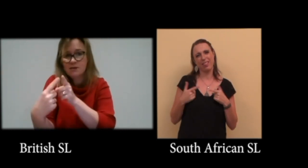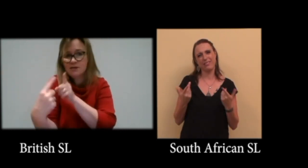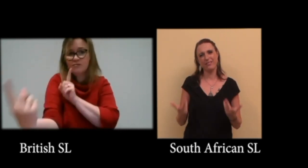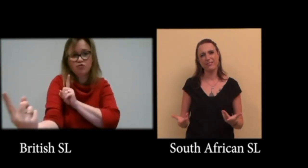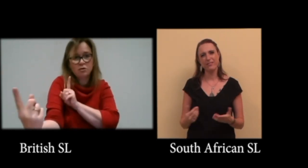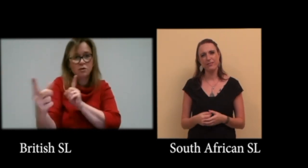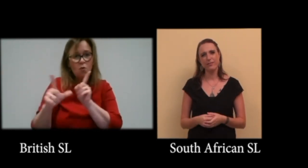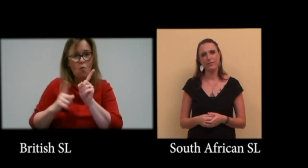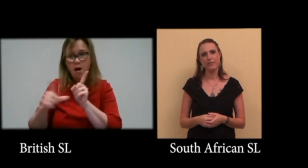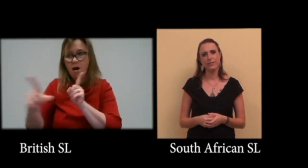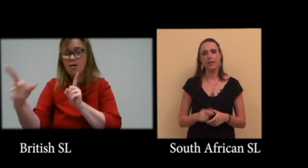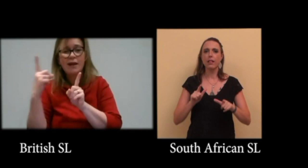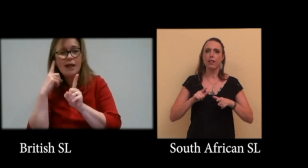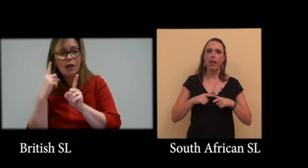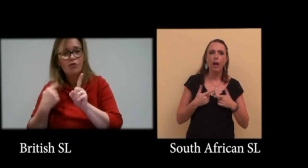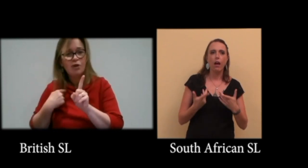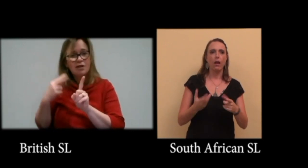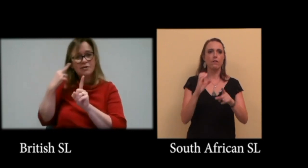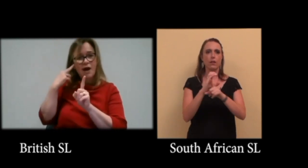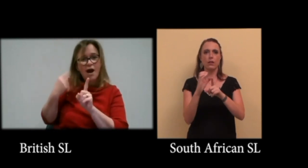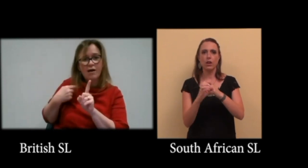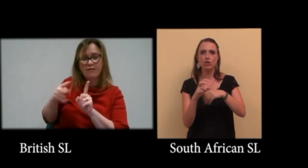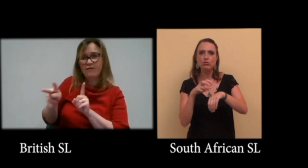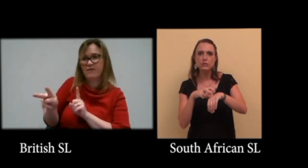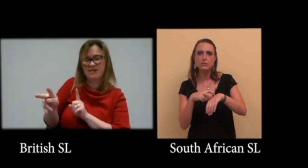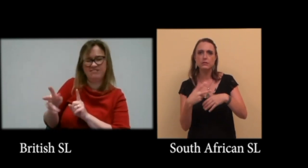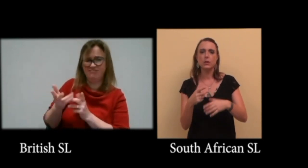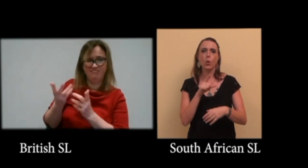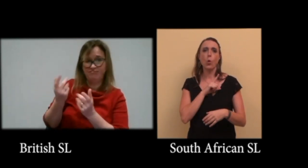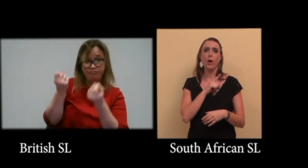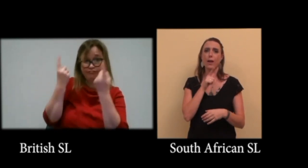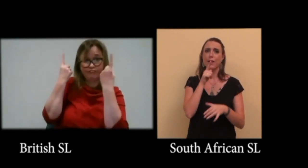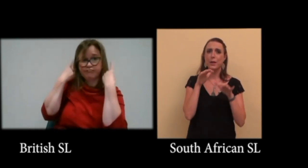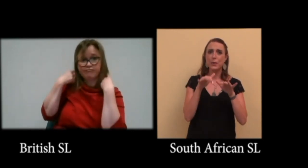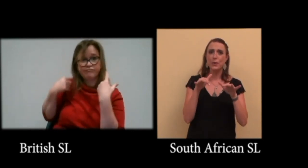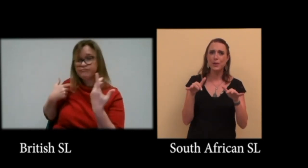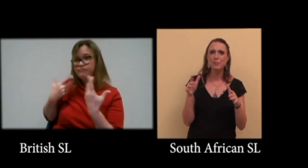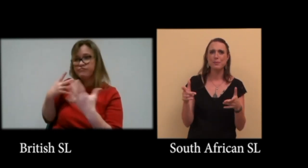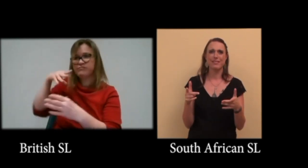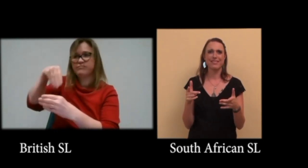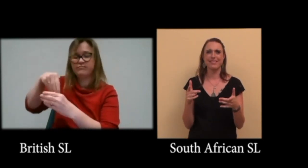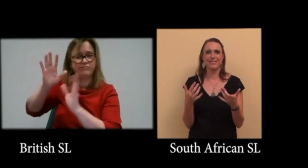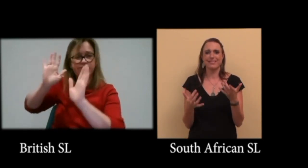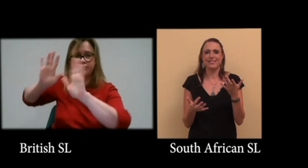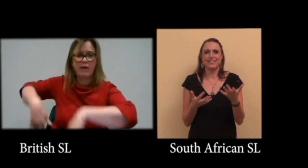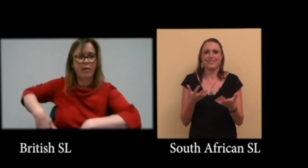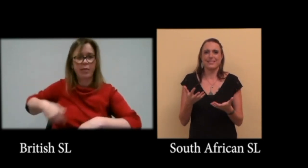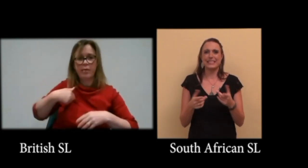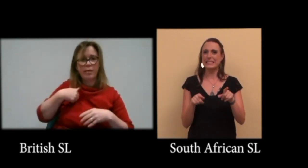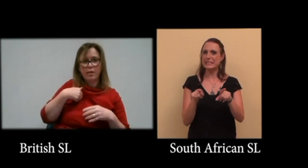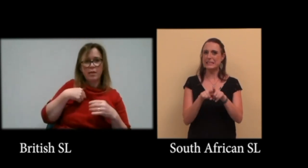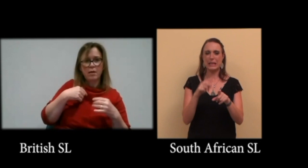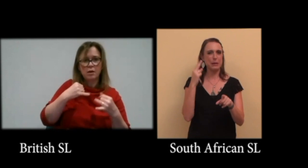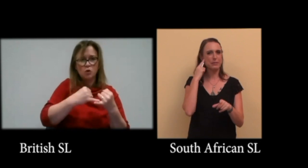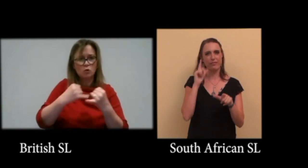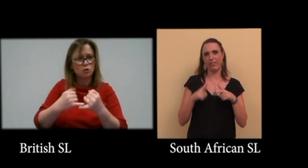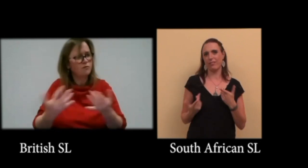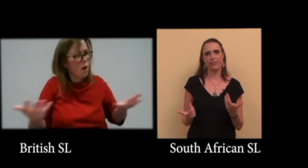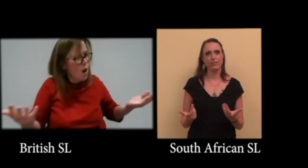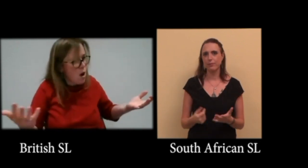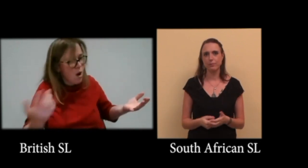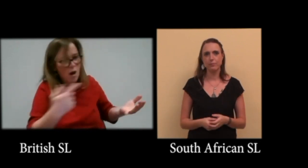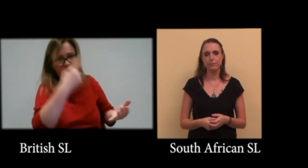very different to a deaf person's lifestyle and a deaf person's cultural needs, because hearing people live differently than